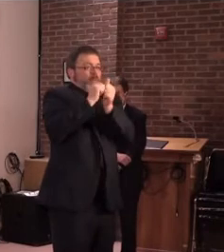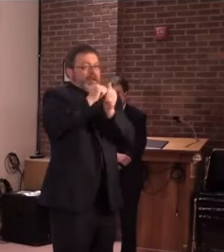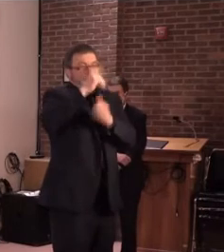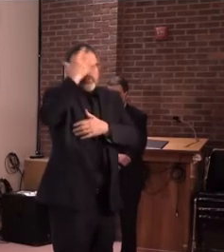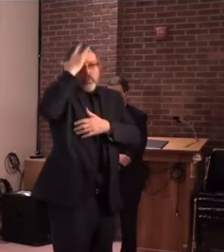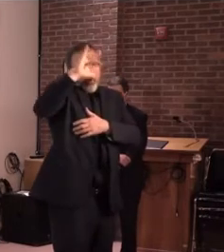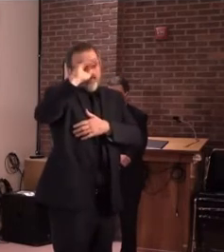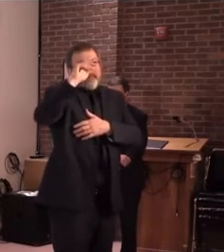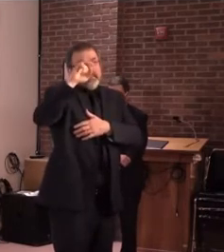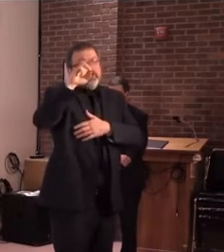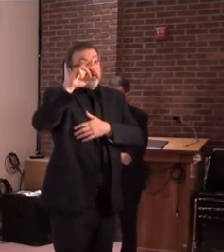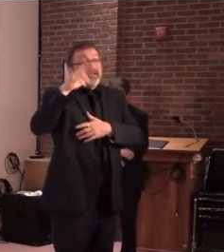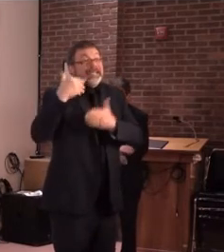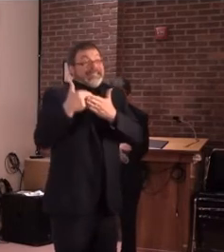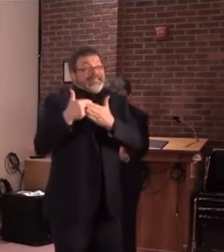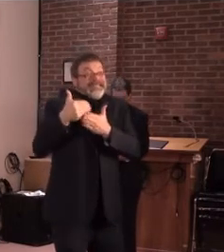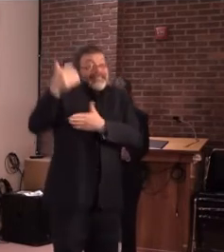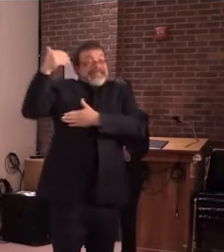in that regard.